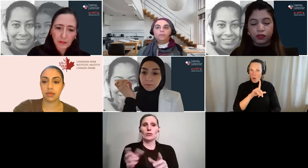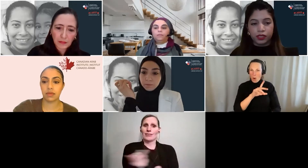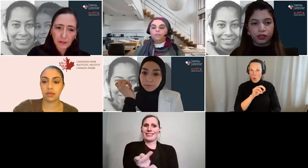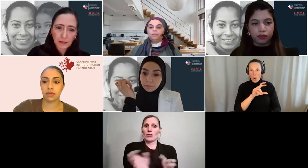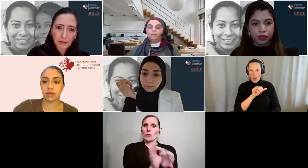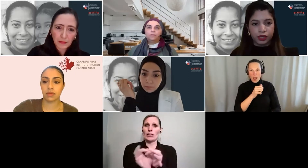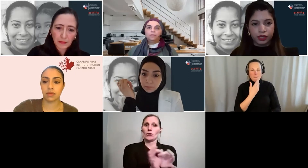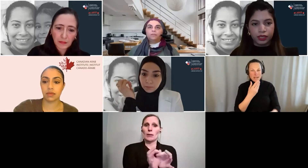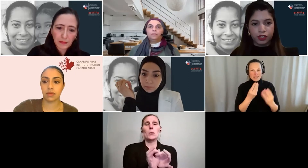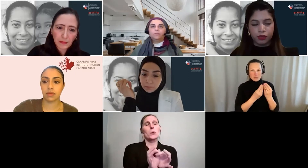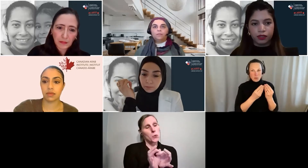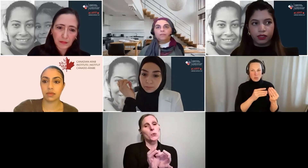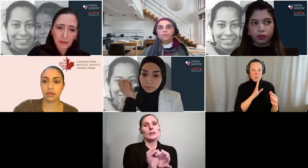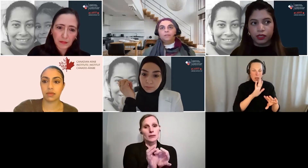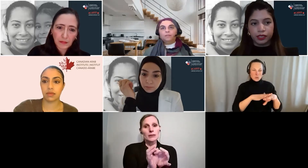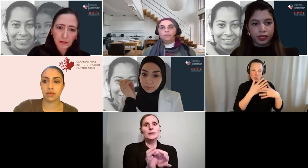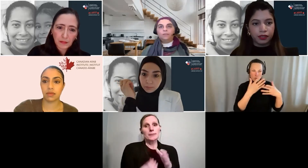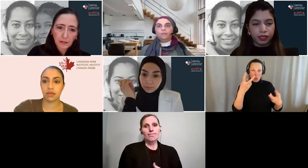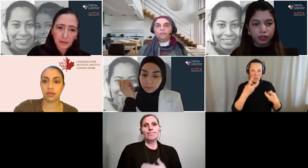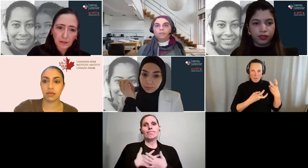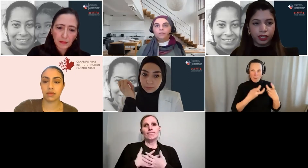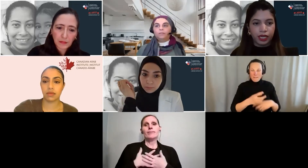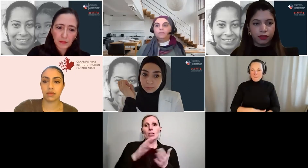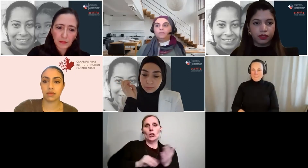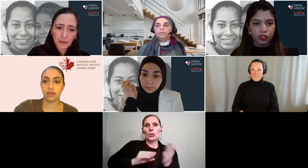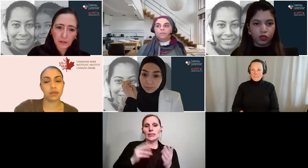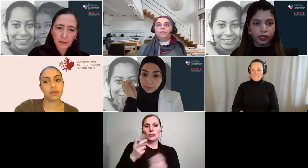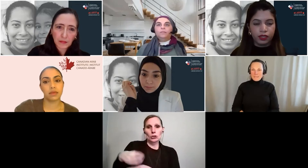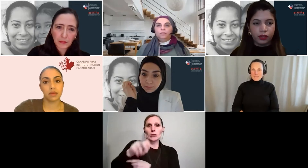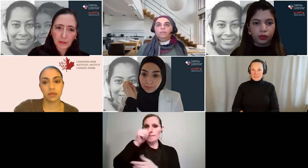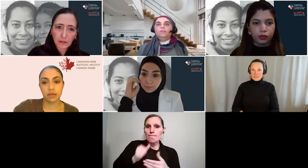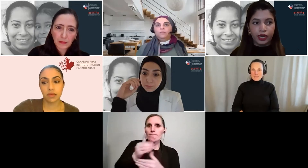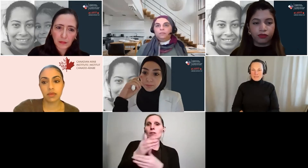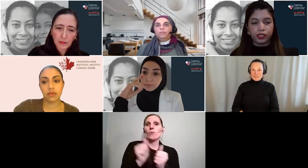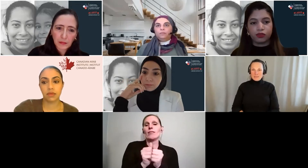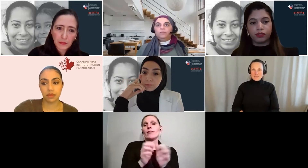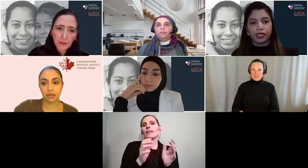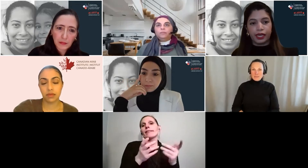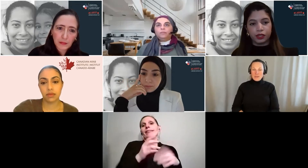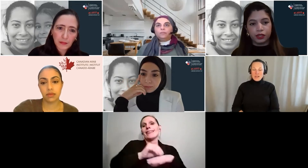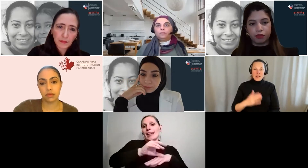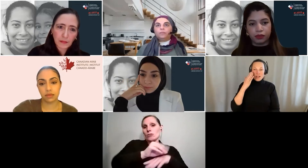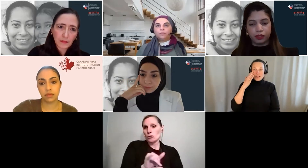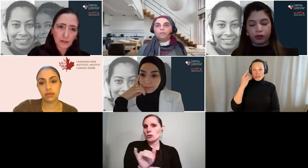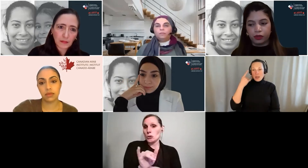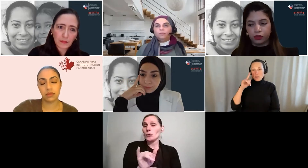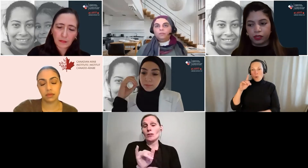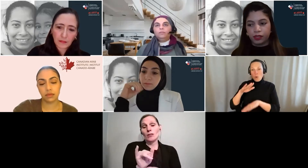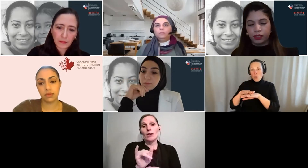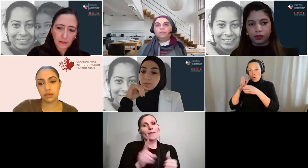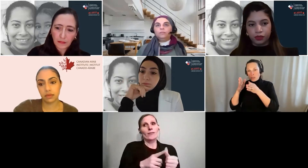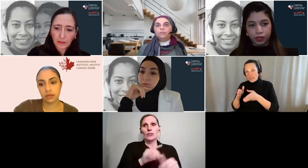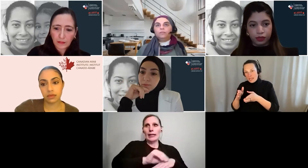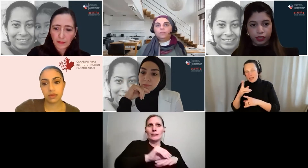it's been a really rewarding journey. It's been a learning curve for our counselors as well, who at first were very anxious about how do